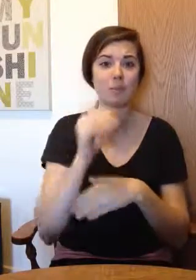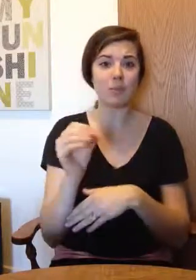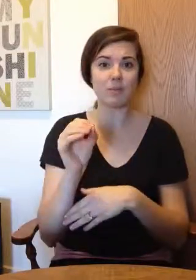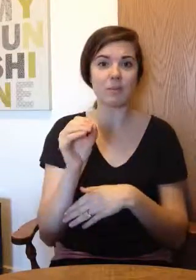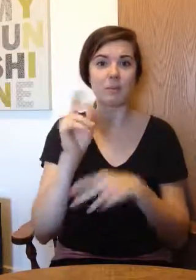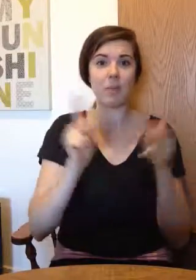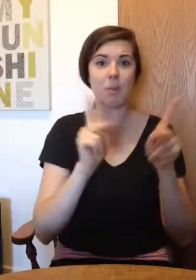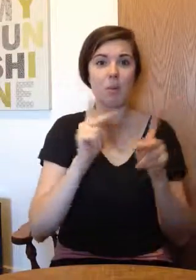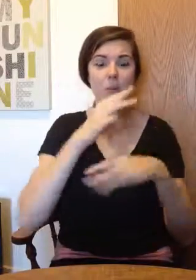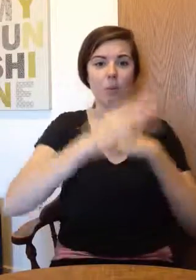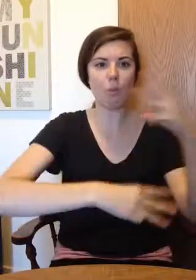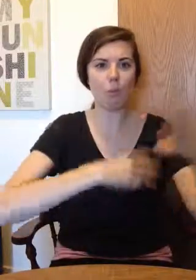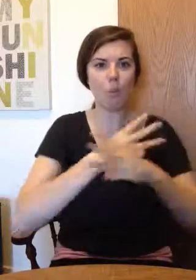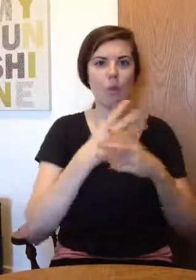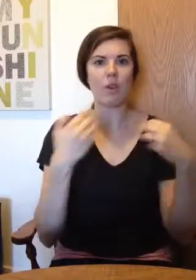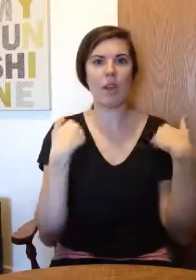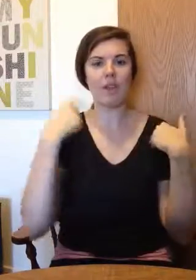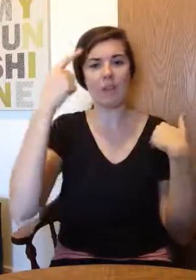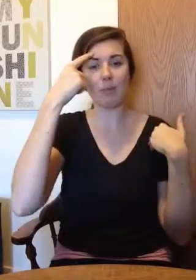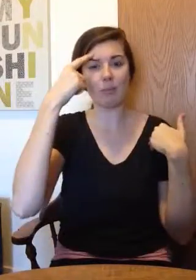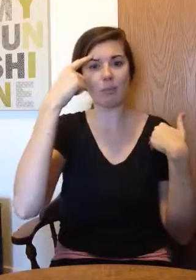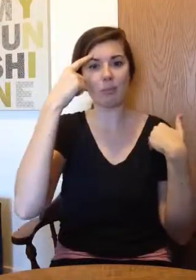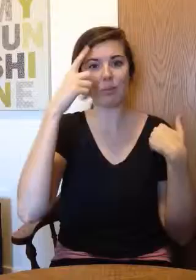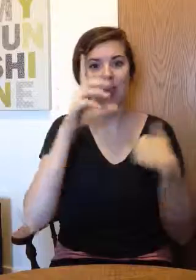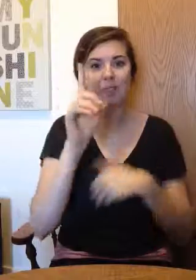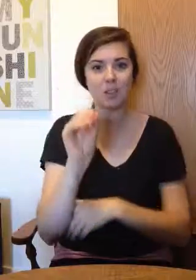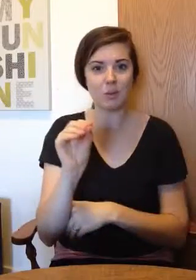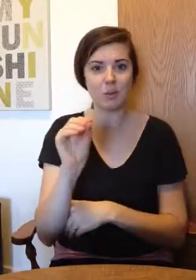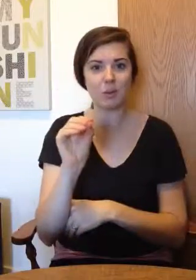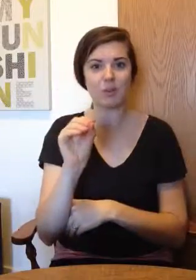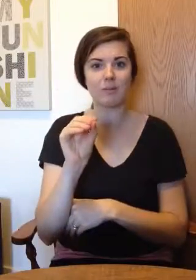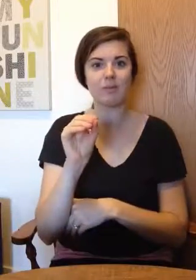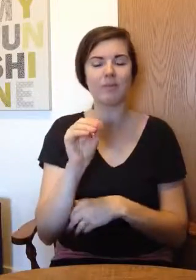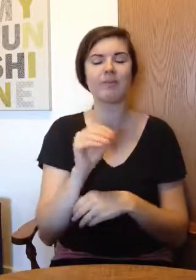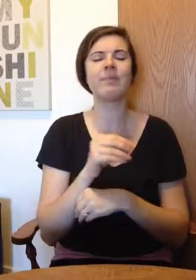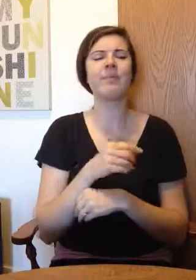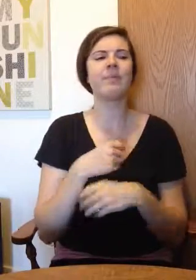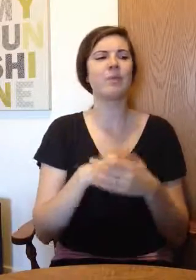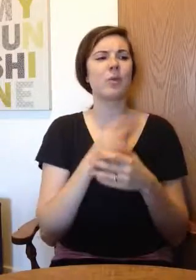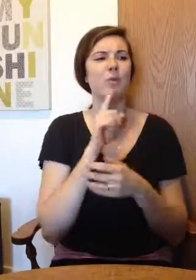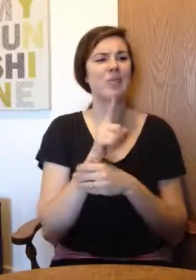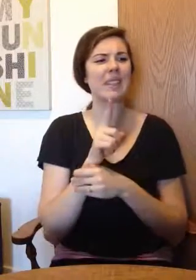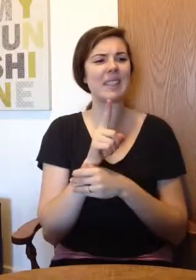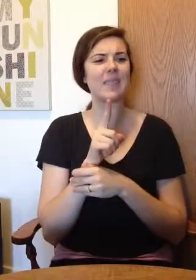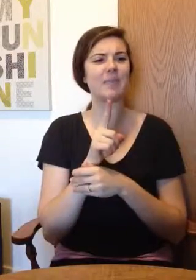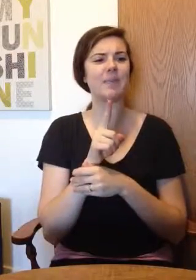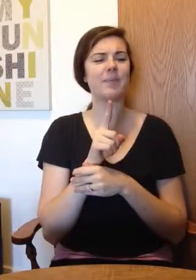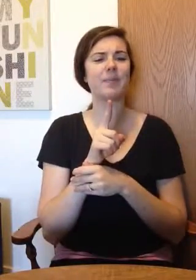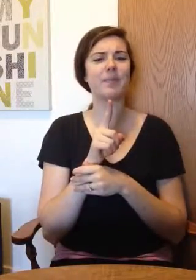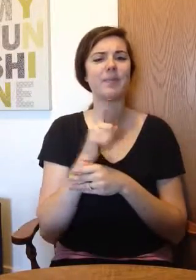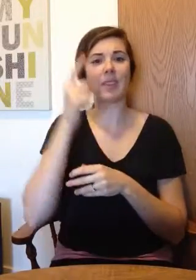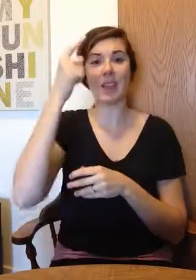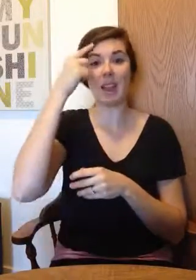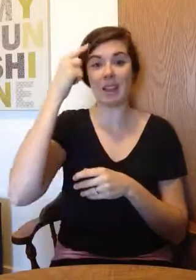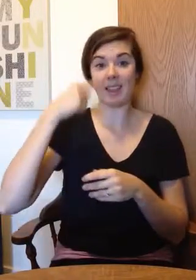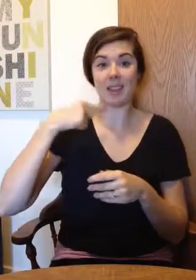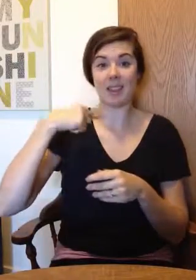diseases. And so it seems that what we should be doing is sort of reaching back earlier in the education process and sort of teaching students